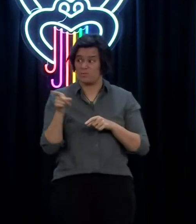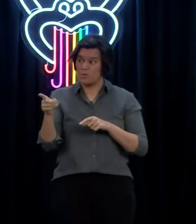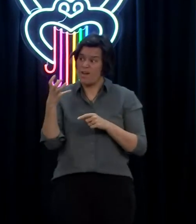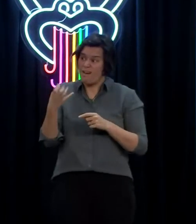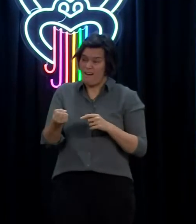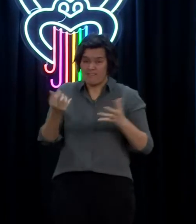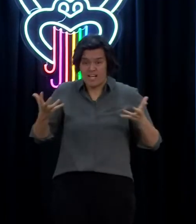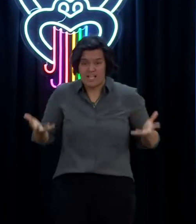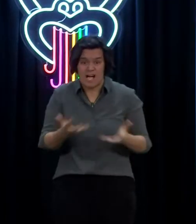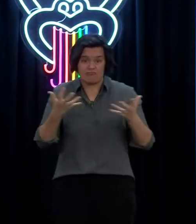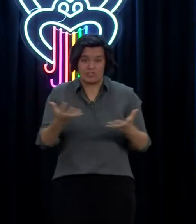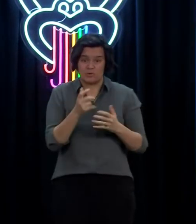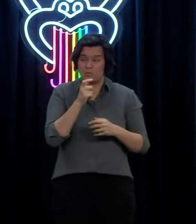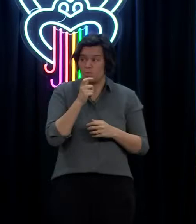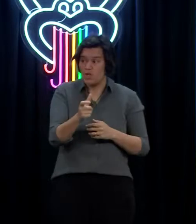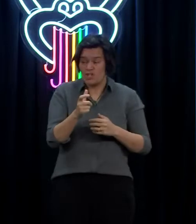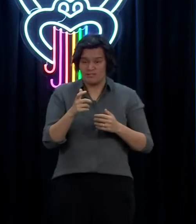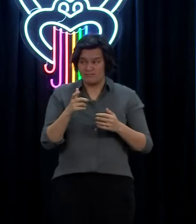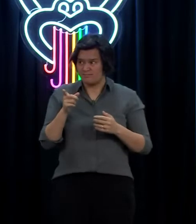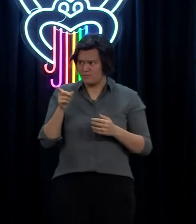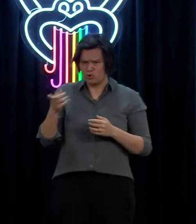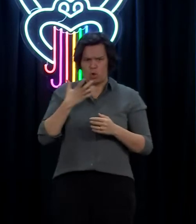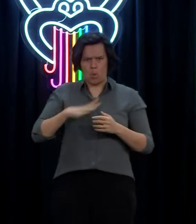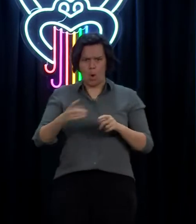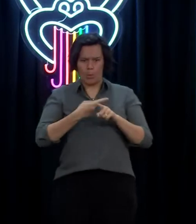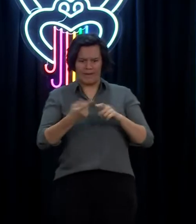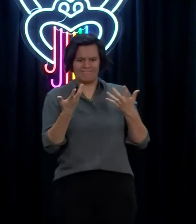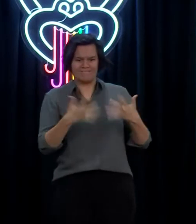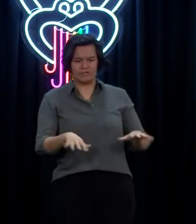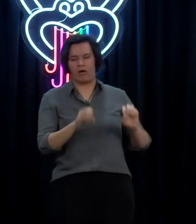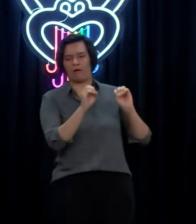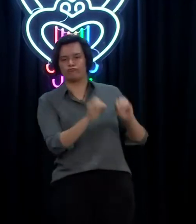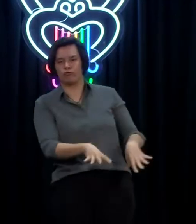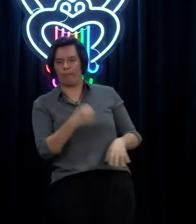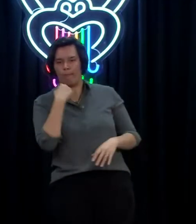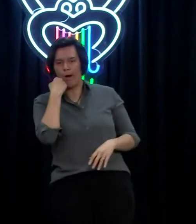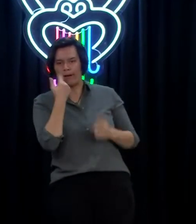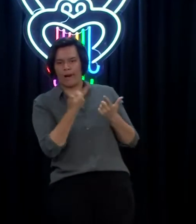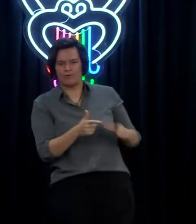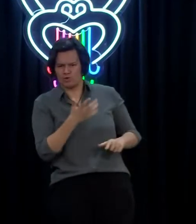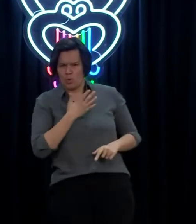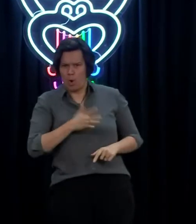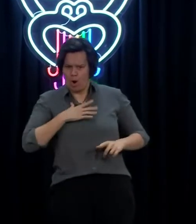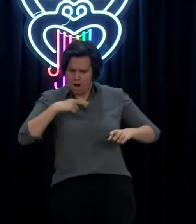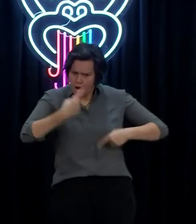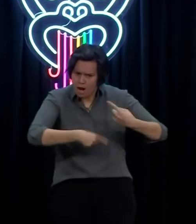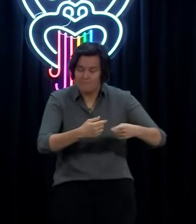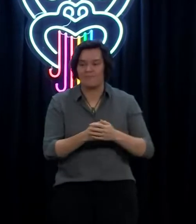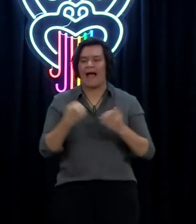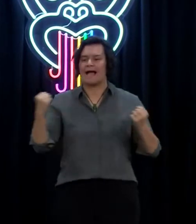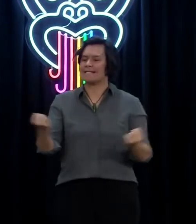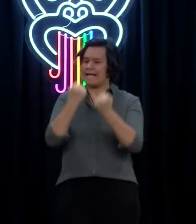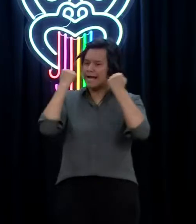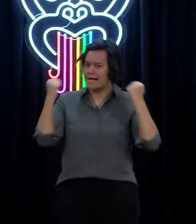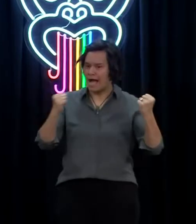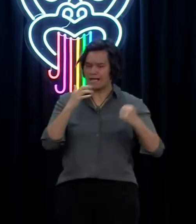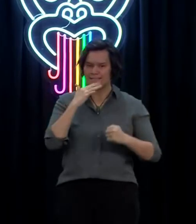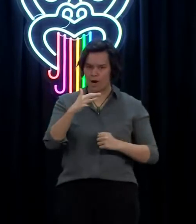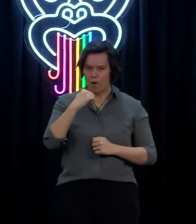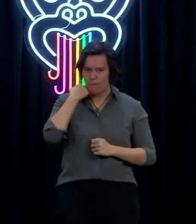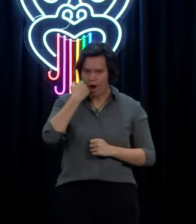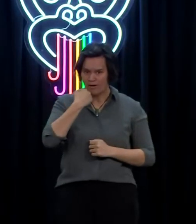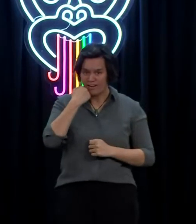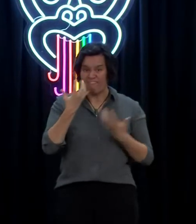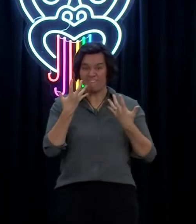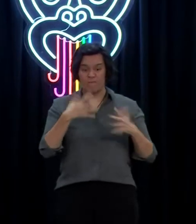advice are to all New Zealanders to keep up the momentum of Te Reo Māori for the rest of the year. So kia kaha Te Reo Māori for the whole